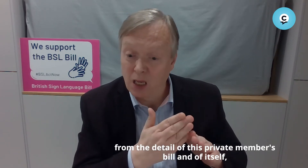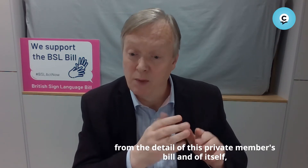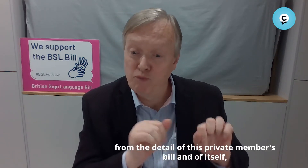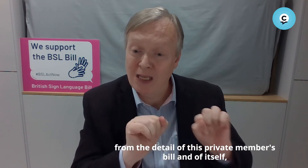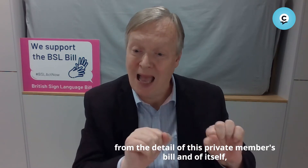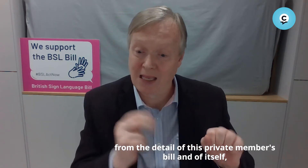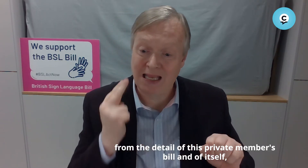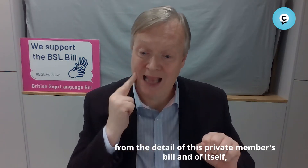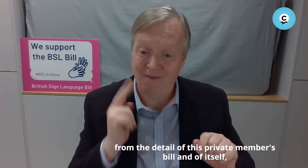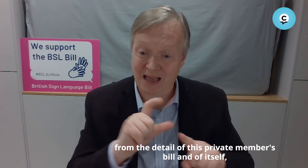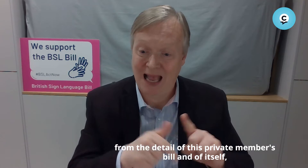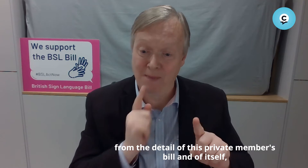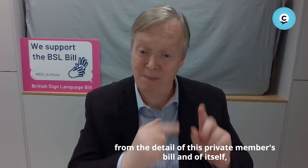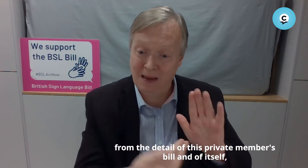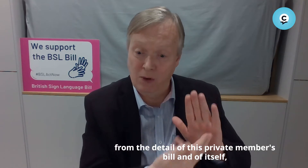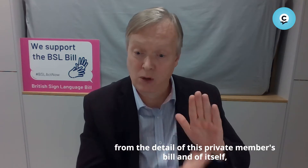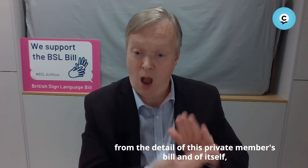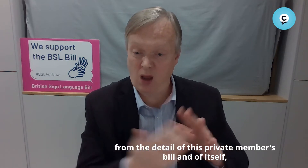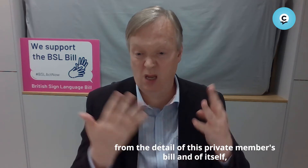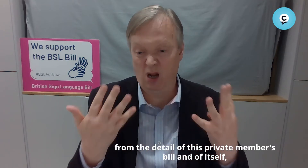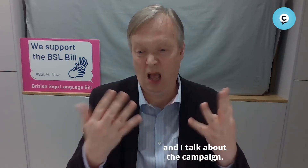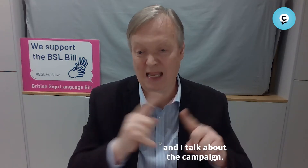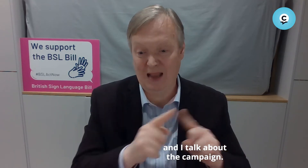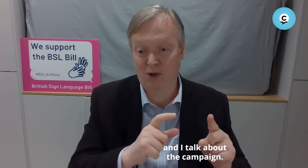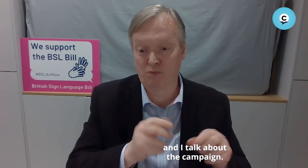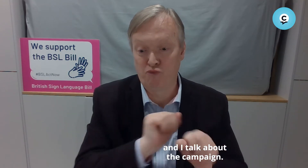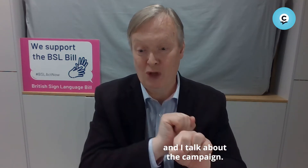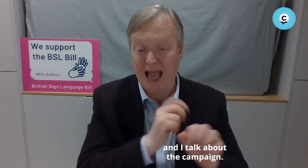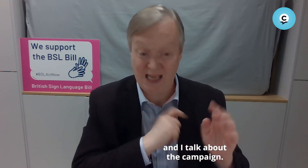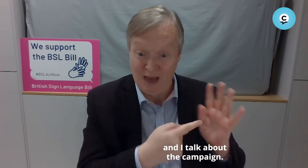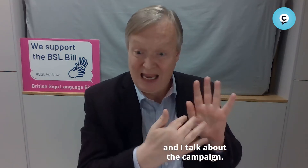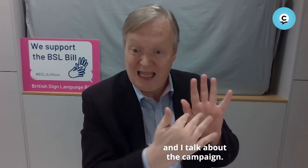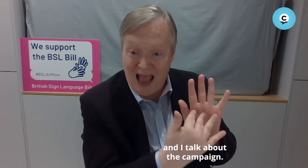detail of this private members bill in and of itself, and I talk about the campaign,